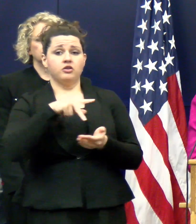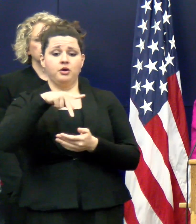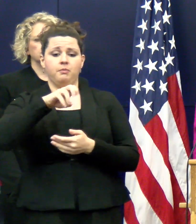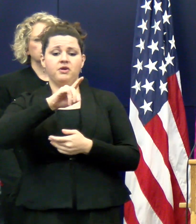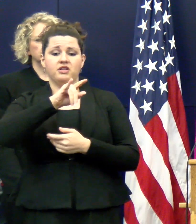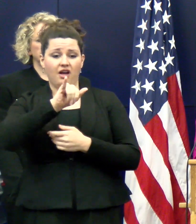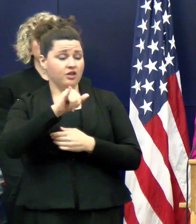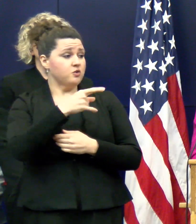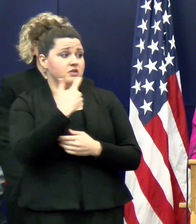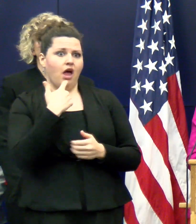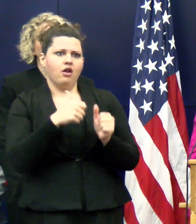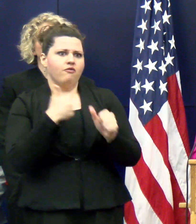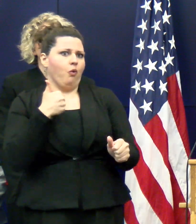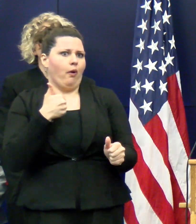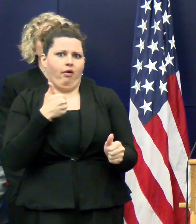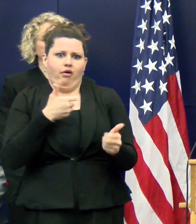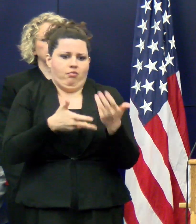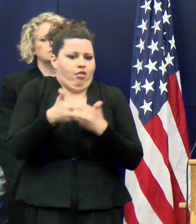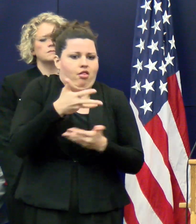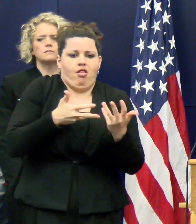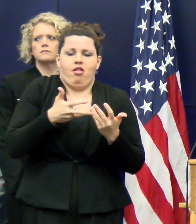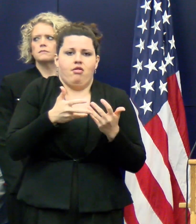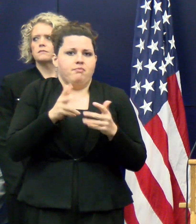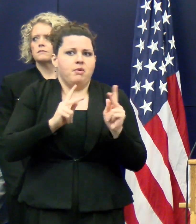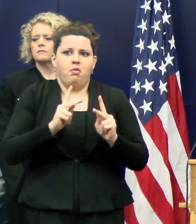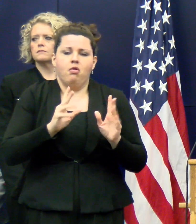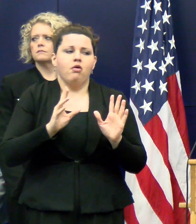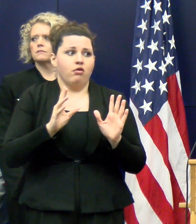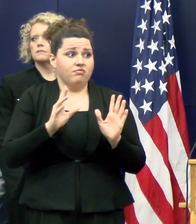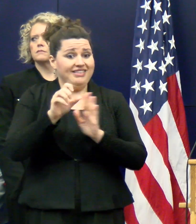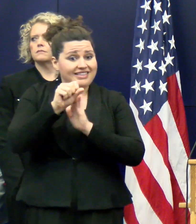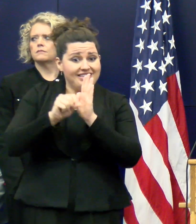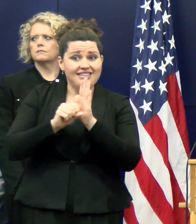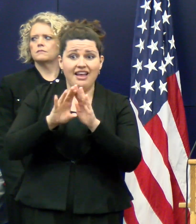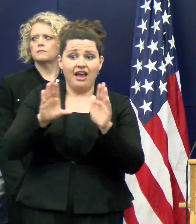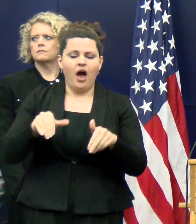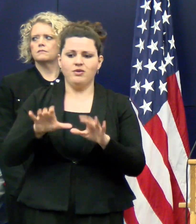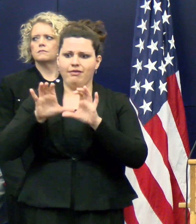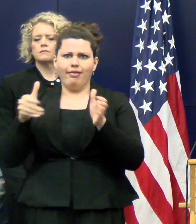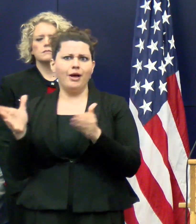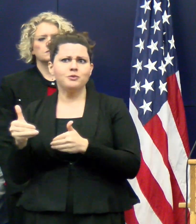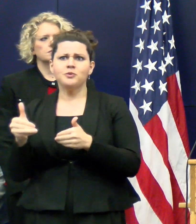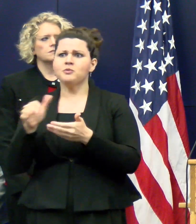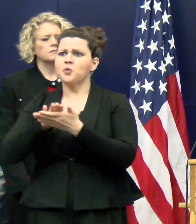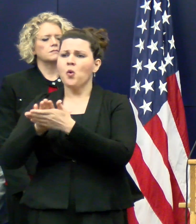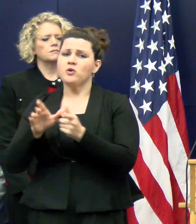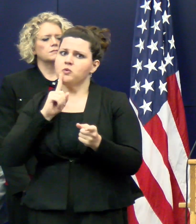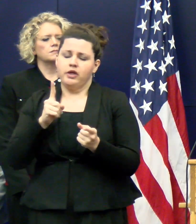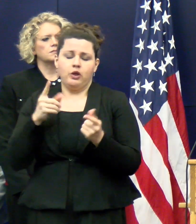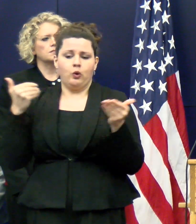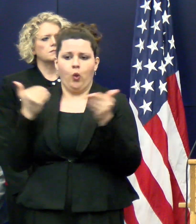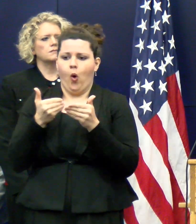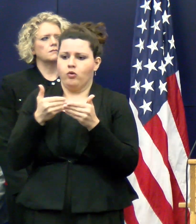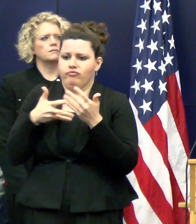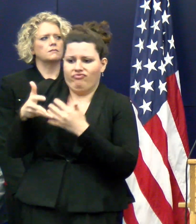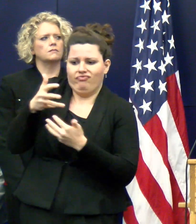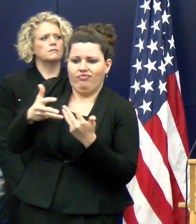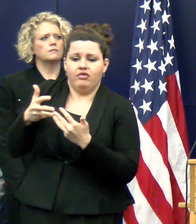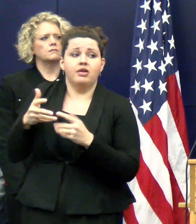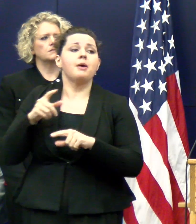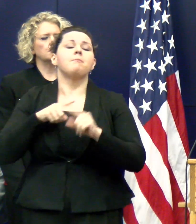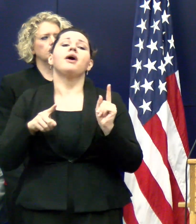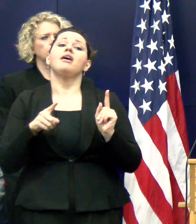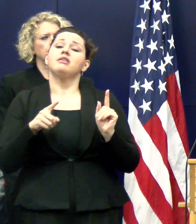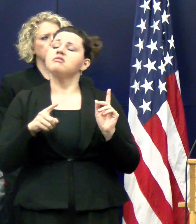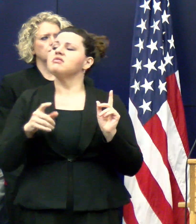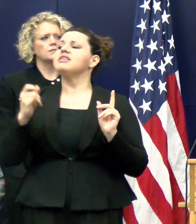avoid close contact with people. I mean, at the State House, in classrooms, I mean, this is like But very if- close quarters. But if you're sick, so